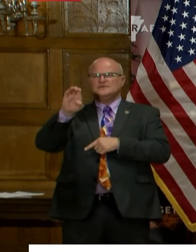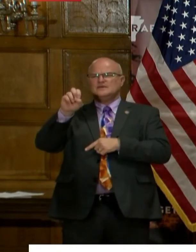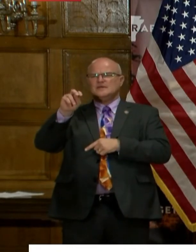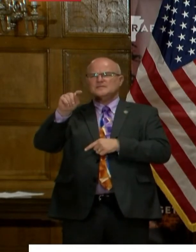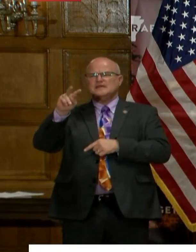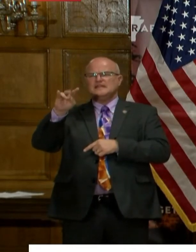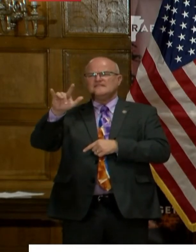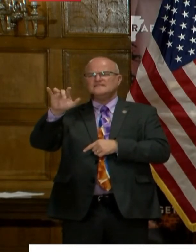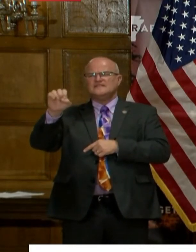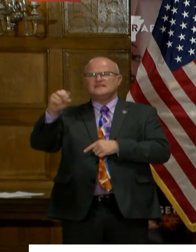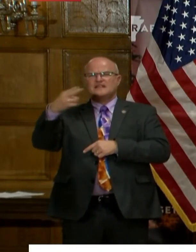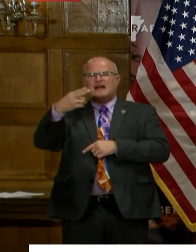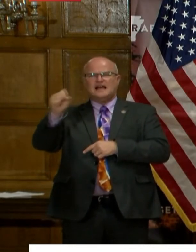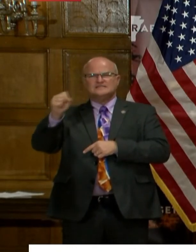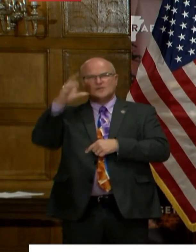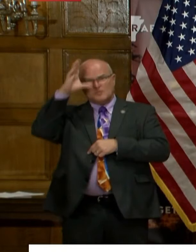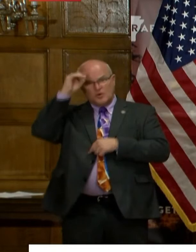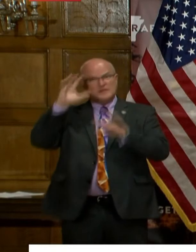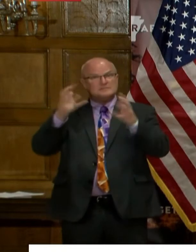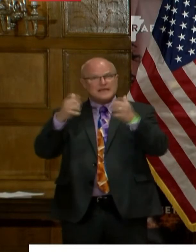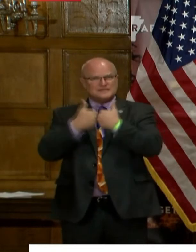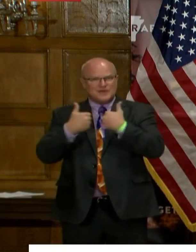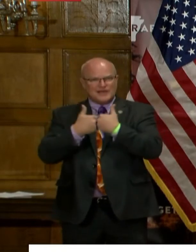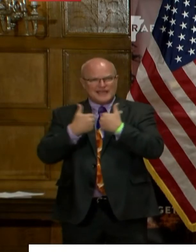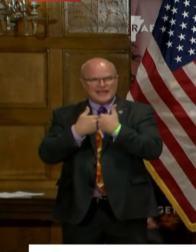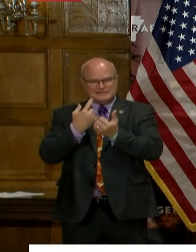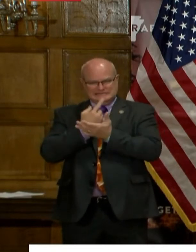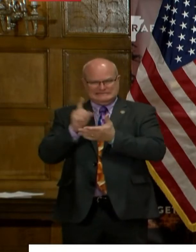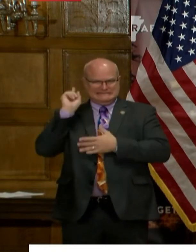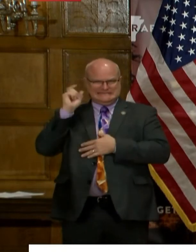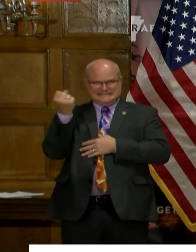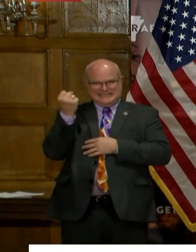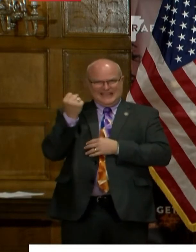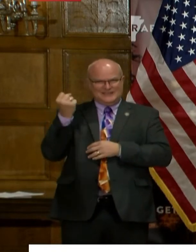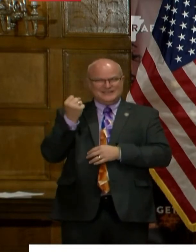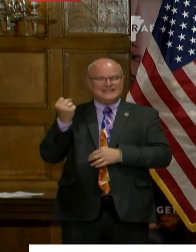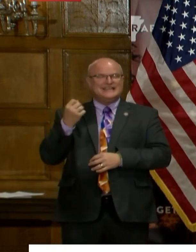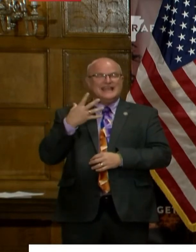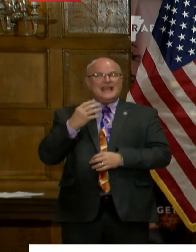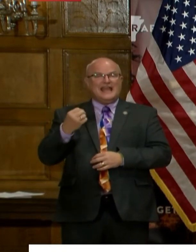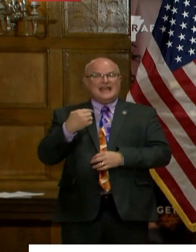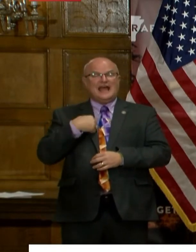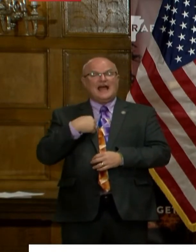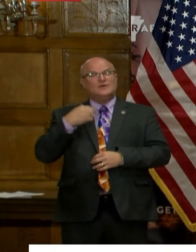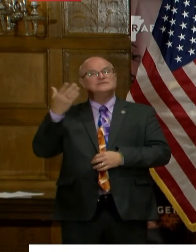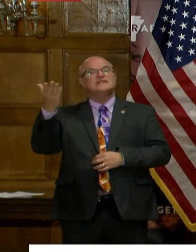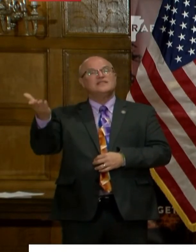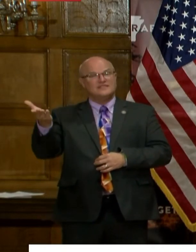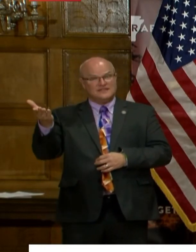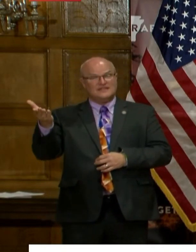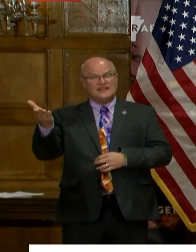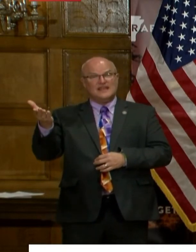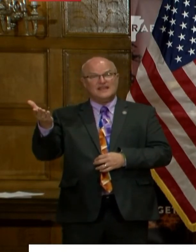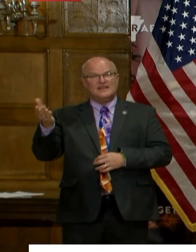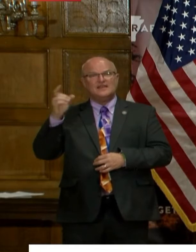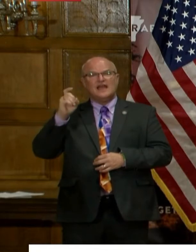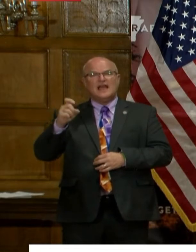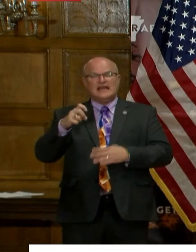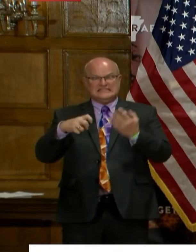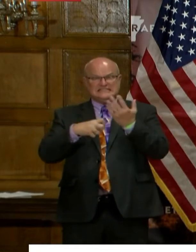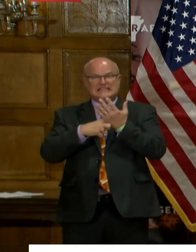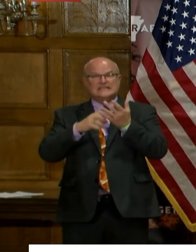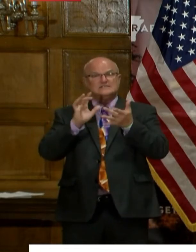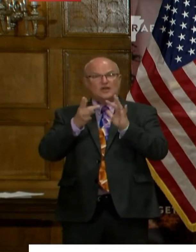High School boys basketball game this last Saturday. And as I was there, you had to get your